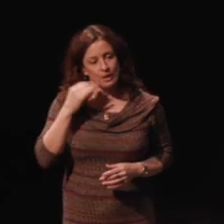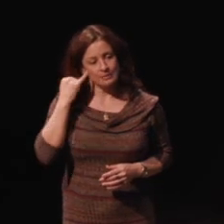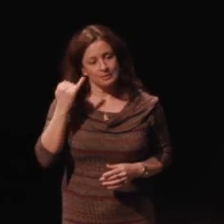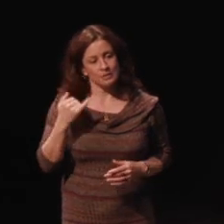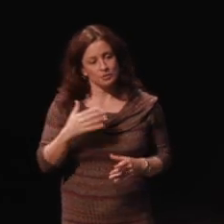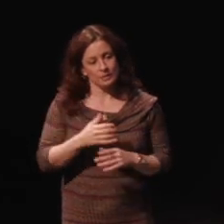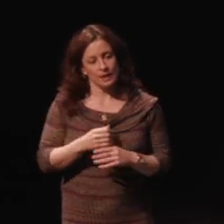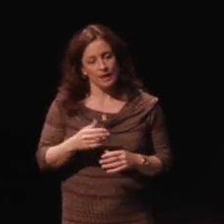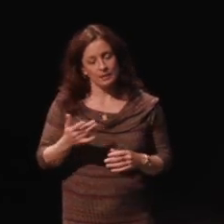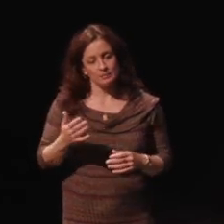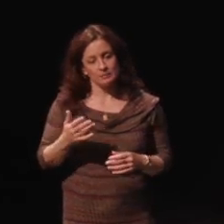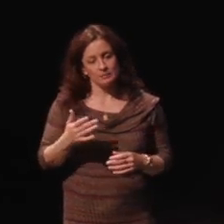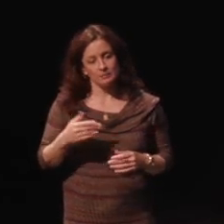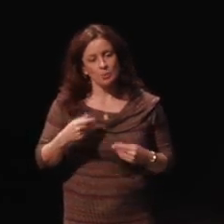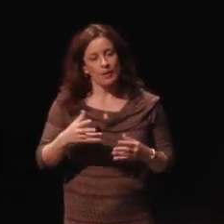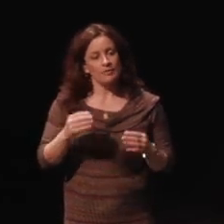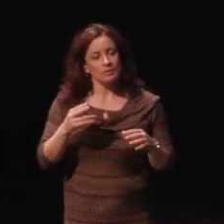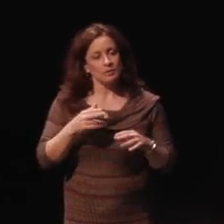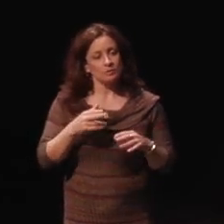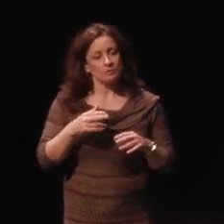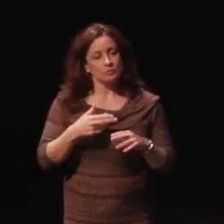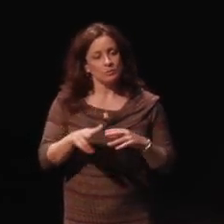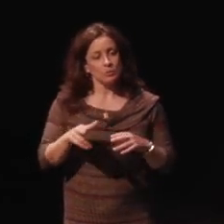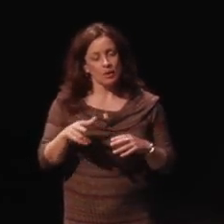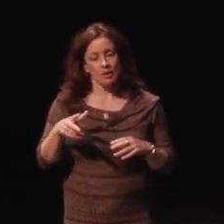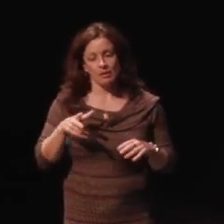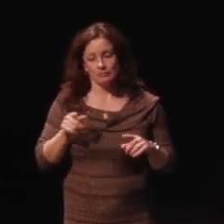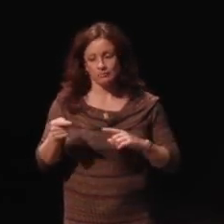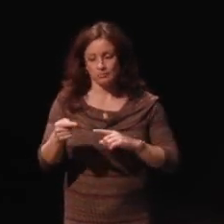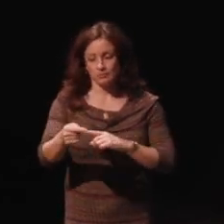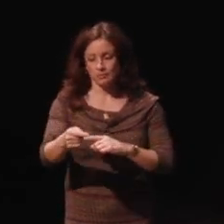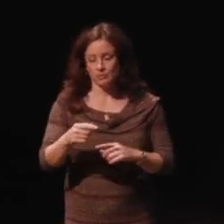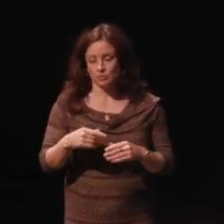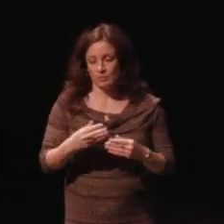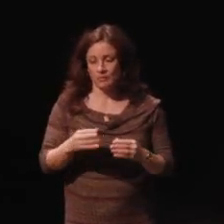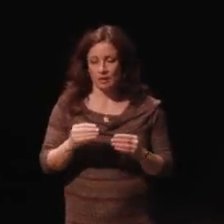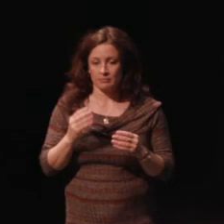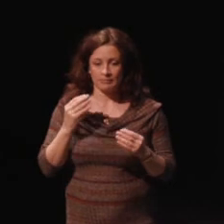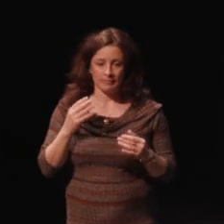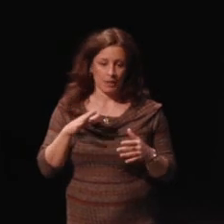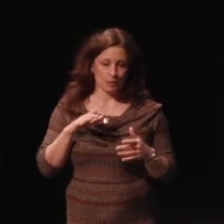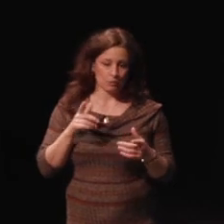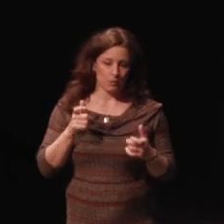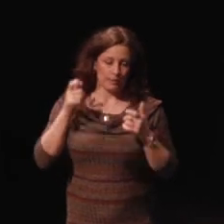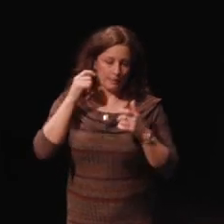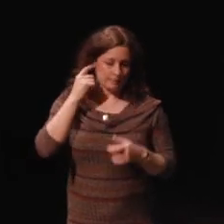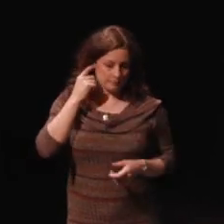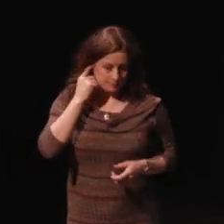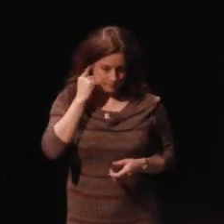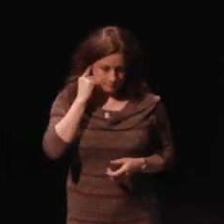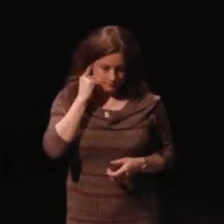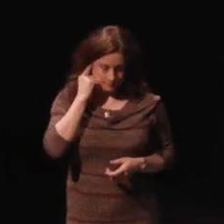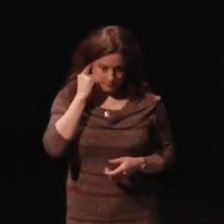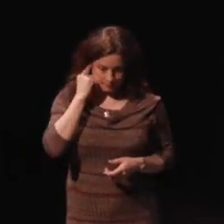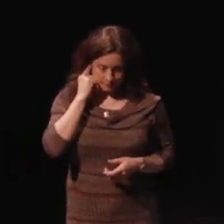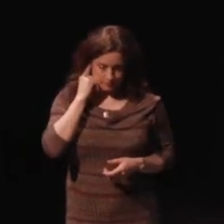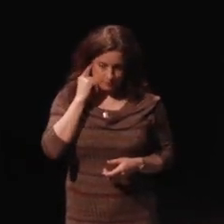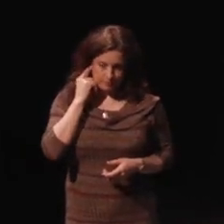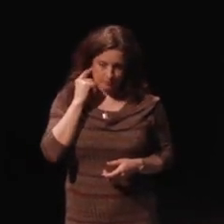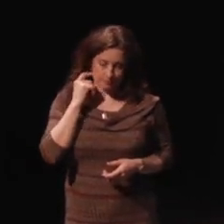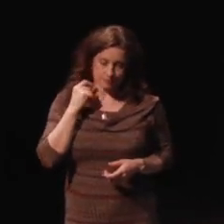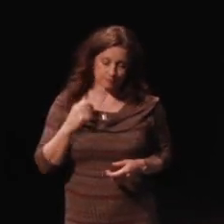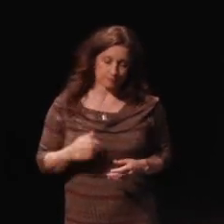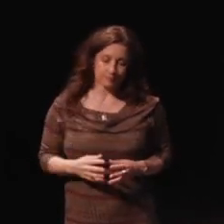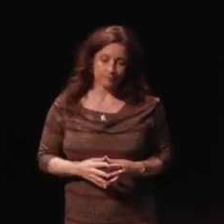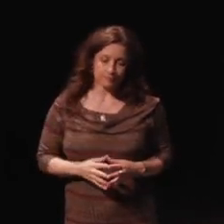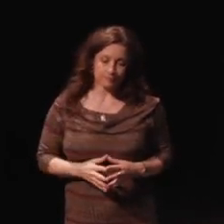to get provide shortcuts to provide information quickly. Double provide anyway. So the reason you